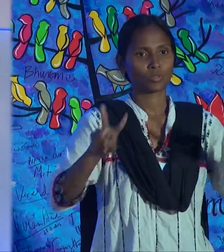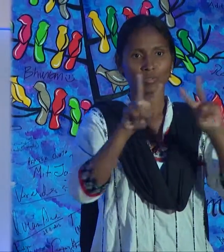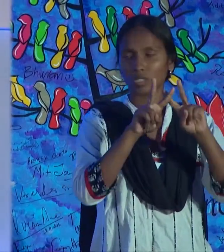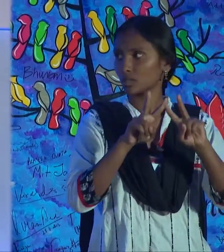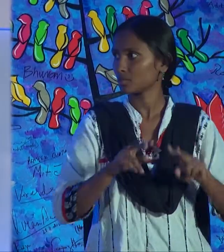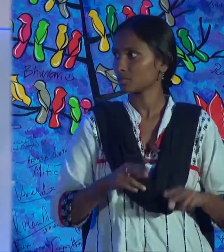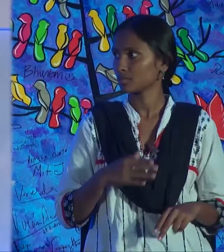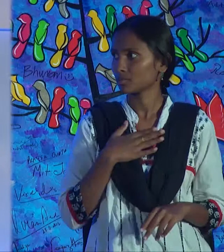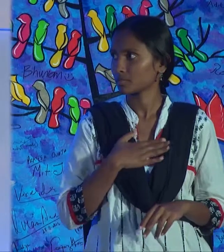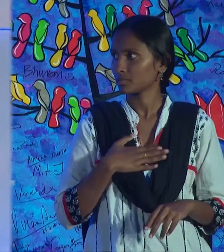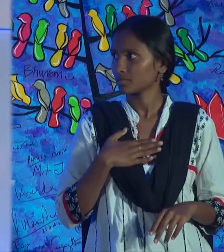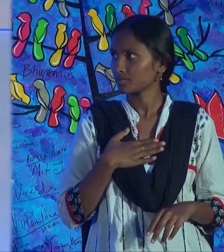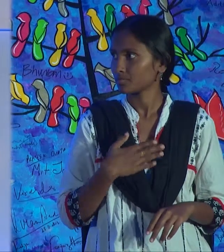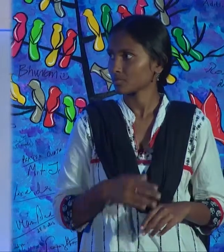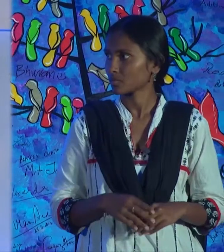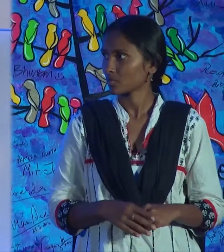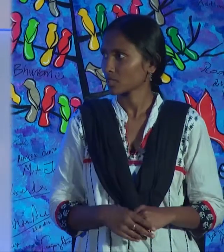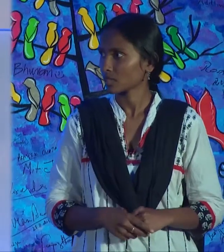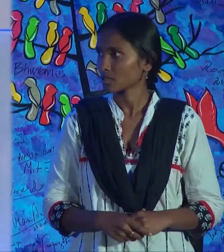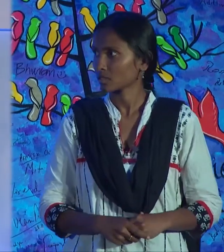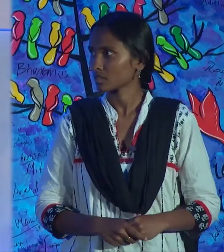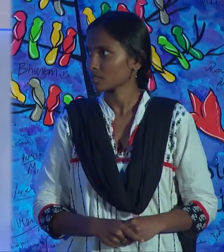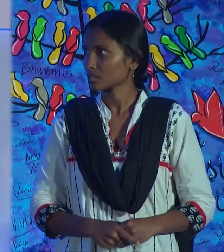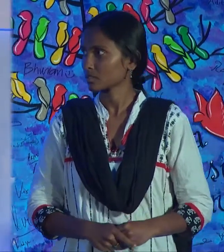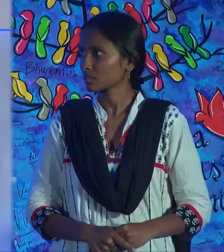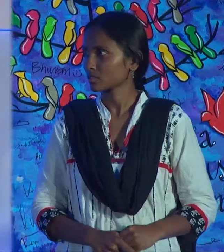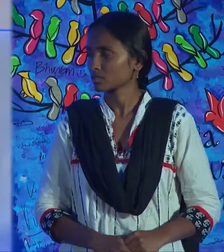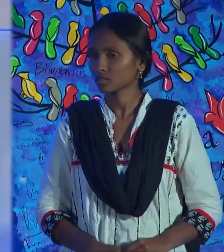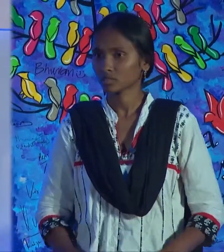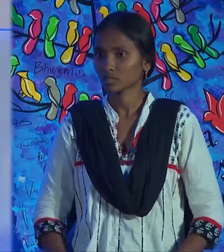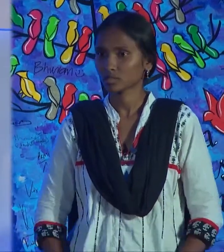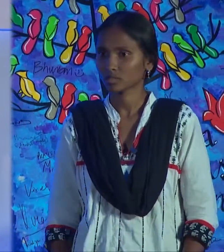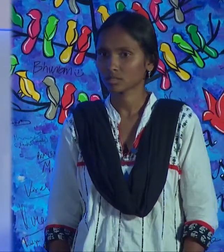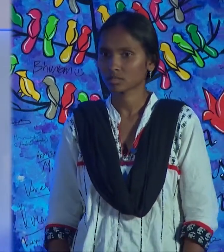stage? Anybody? Now?